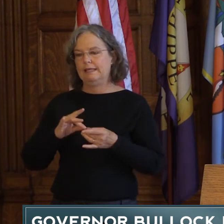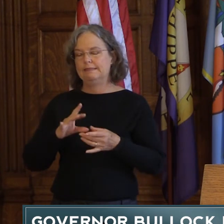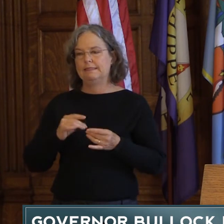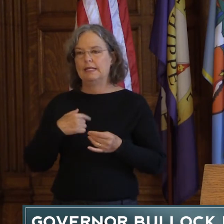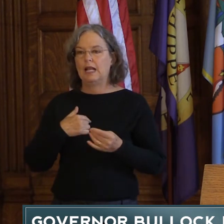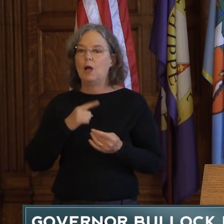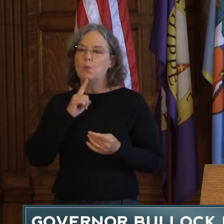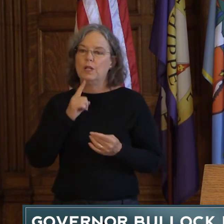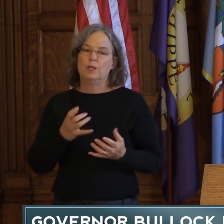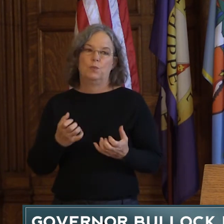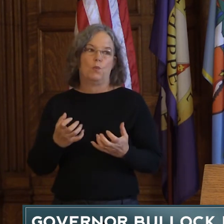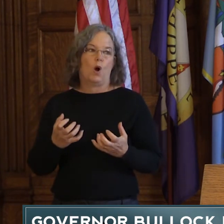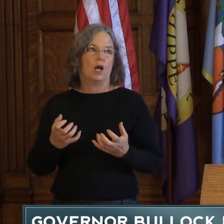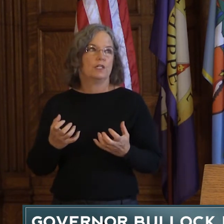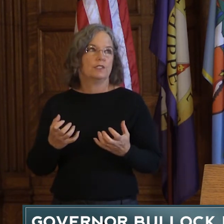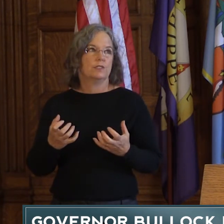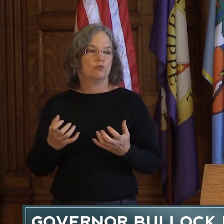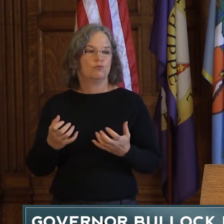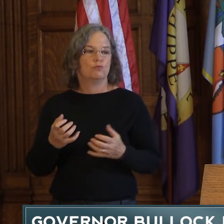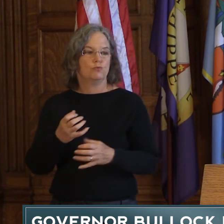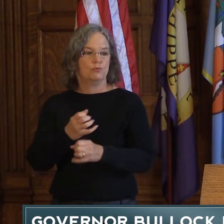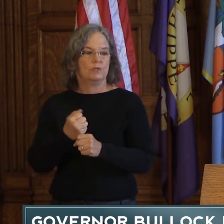to get us